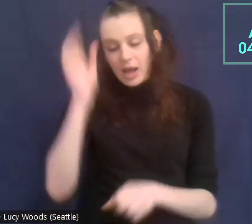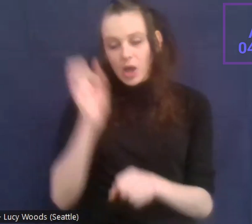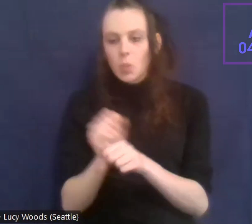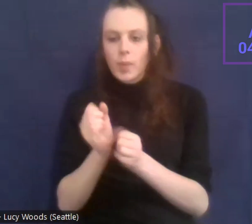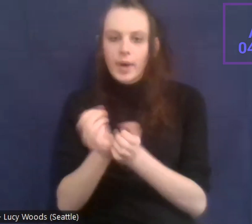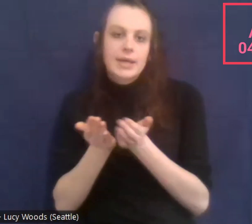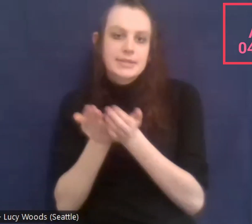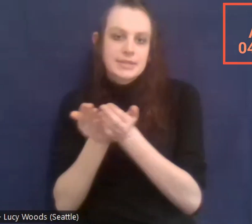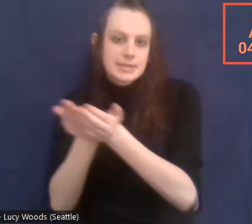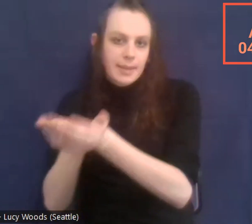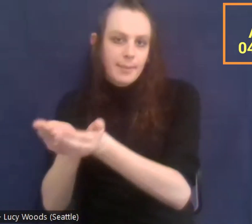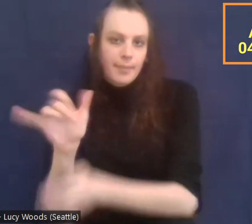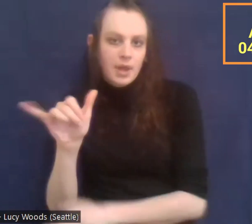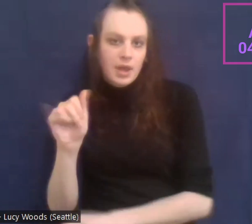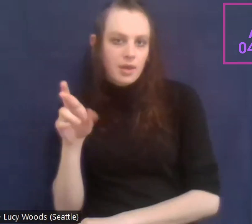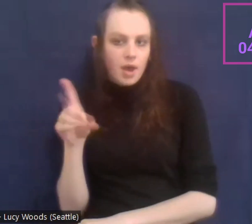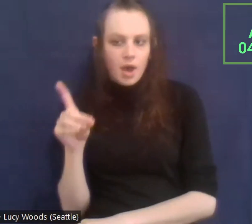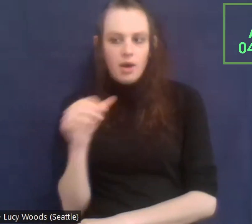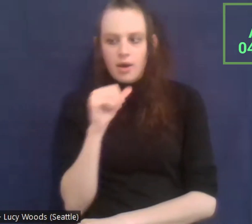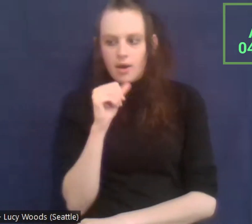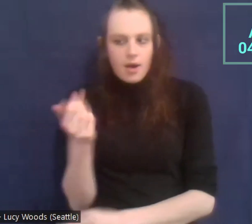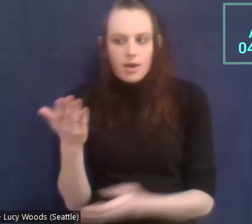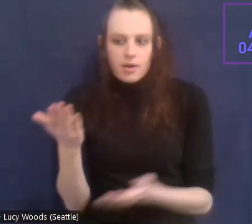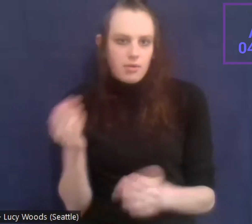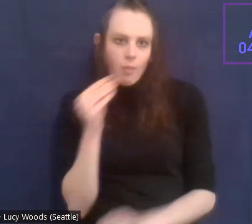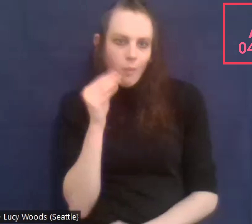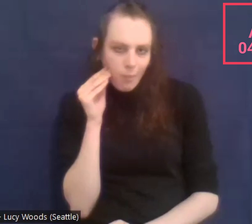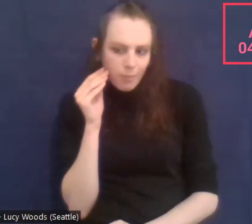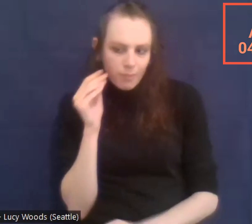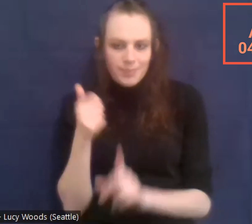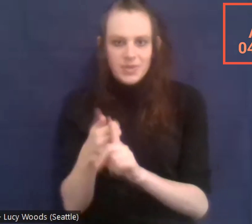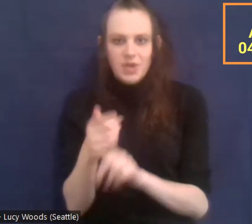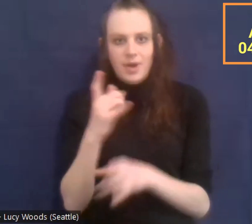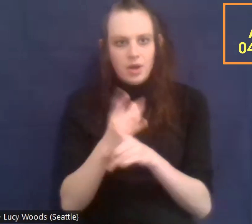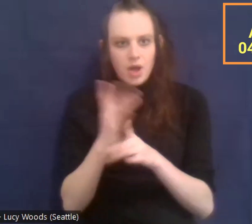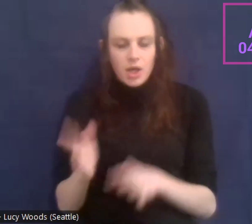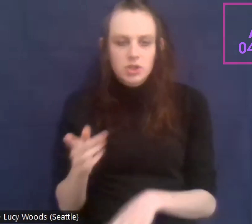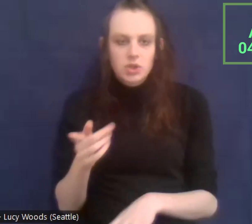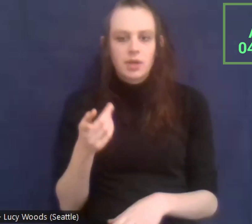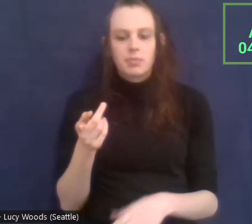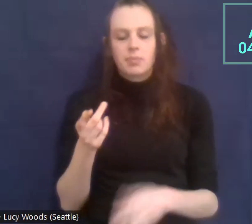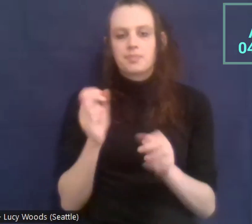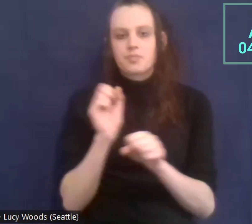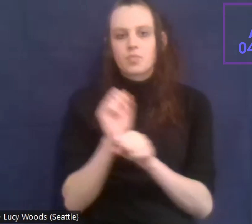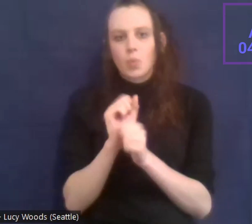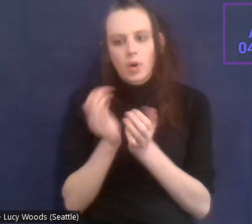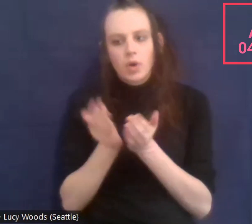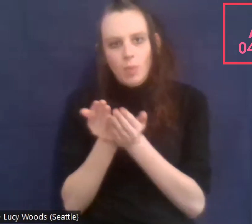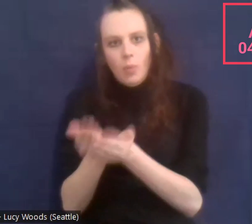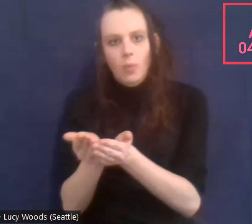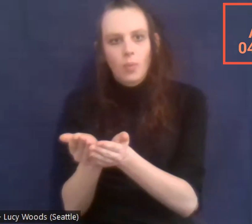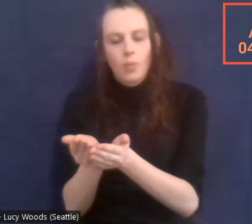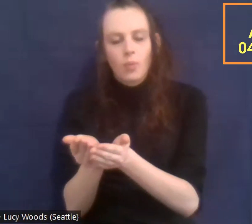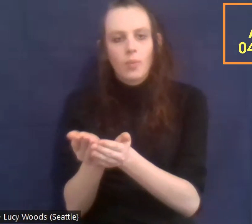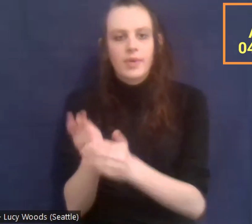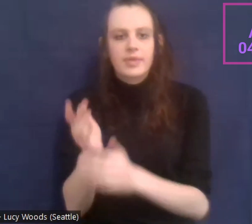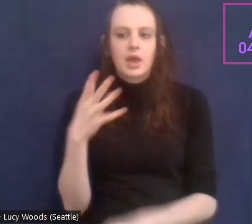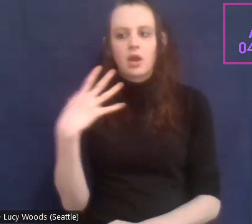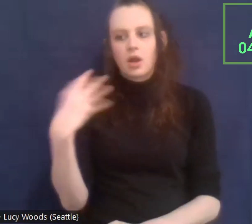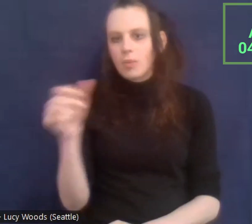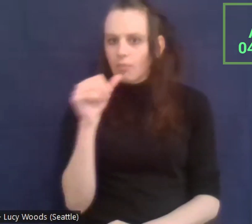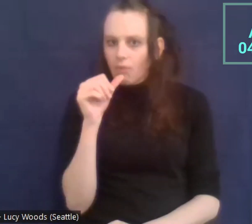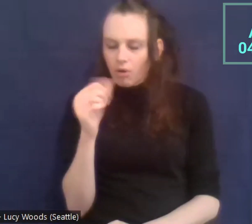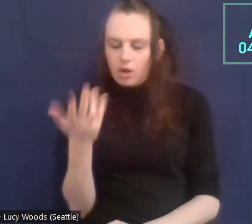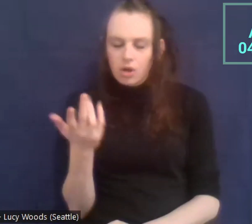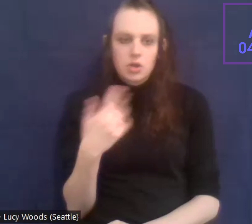like he just wasn't around. He was an alcoholic, so he just like he worked swing shift or whatever. And so my mom was raising my little